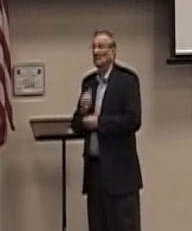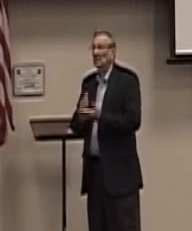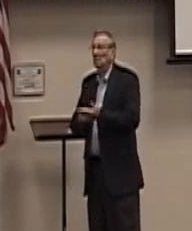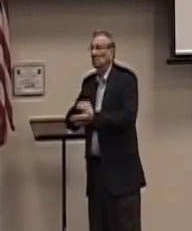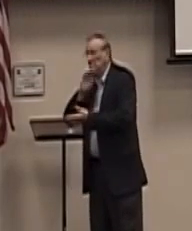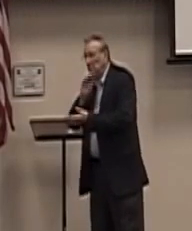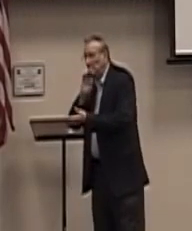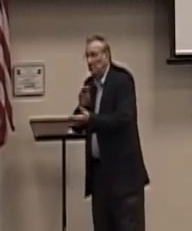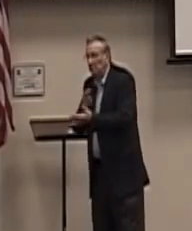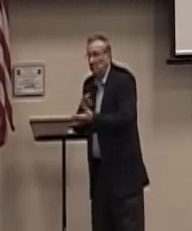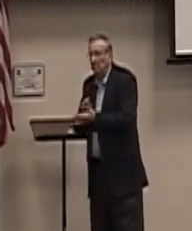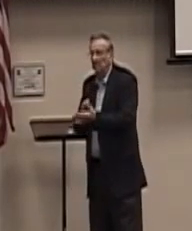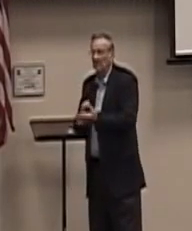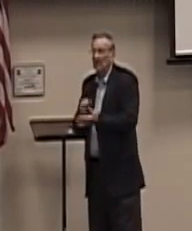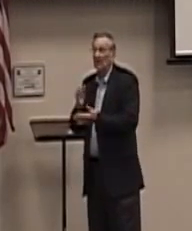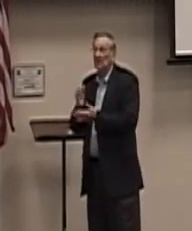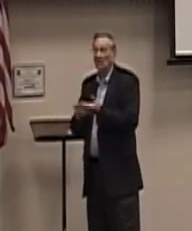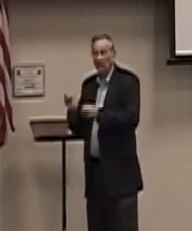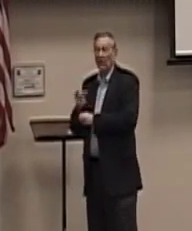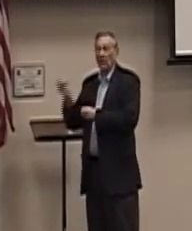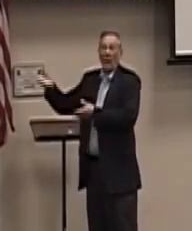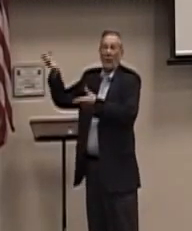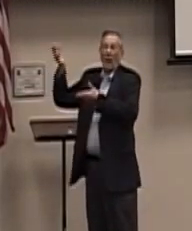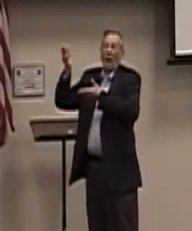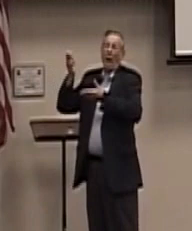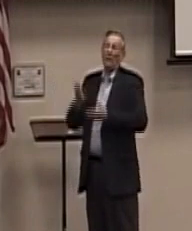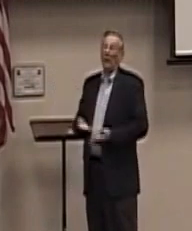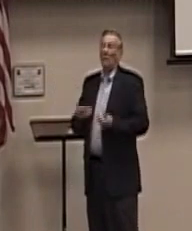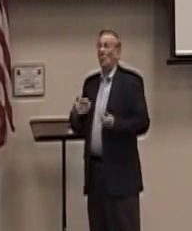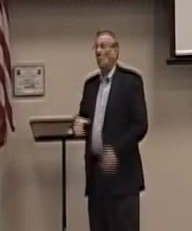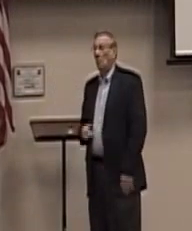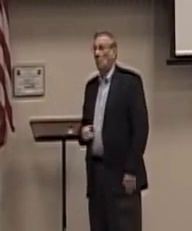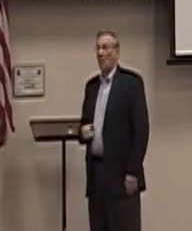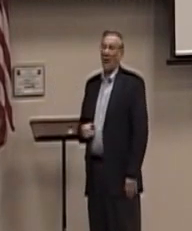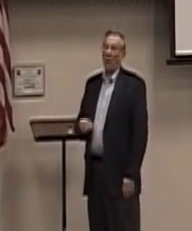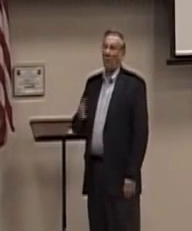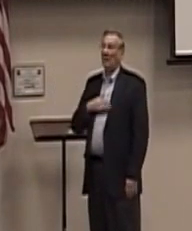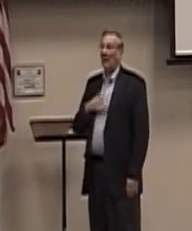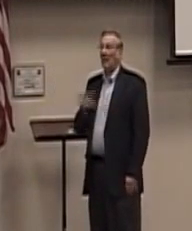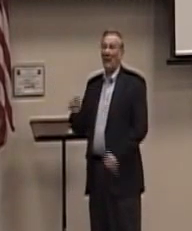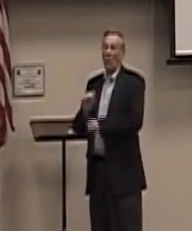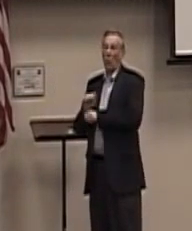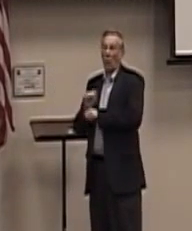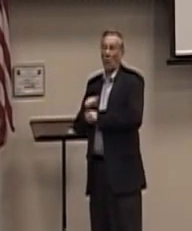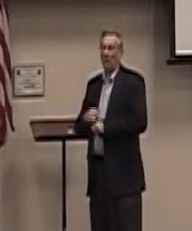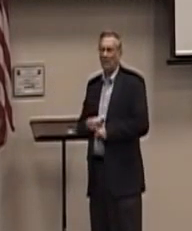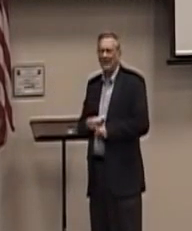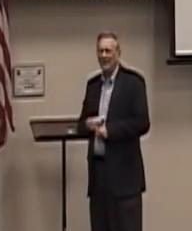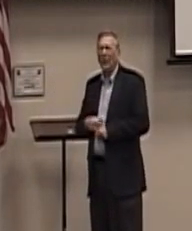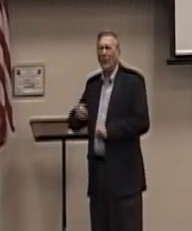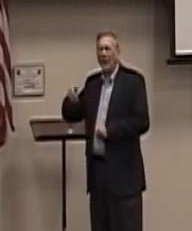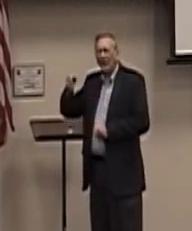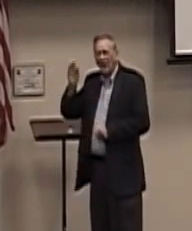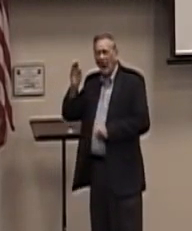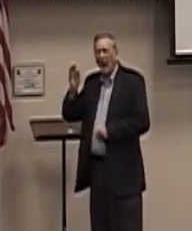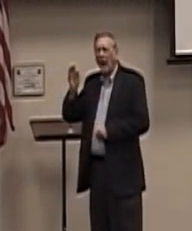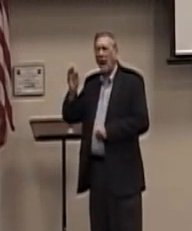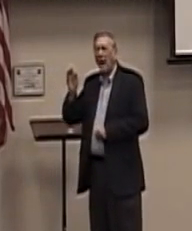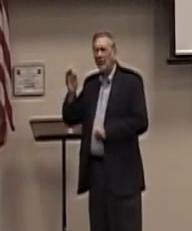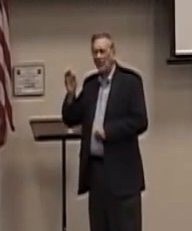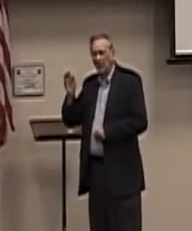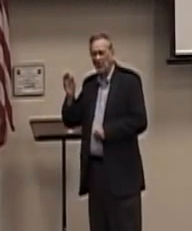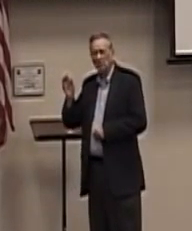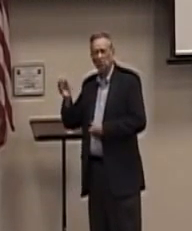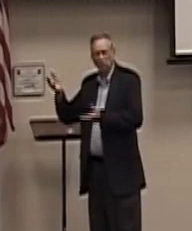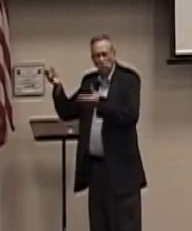though some of those through the victories that God handed to us on a silver platter, and we're like, wow, I'm glad that worked. So God has taught us a lot of things, and we